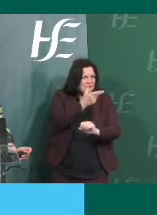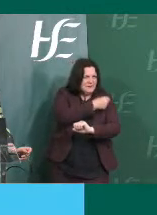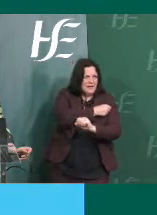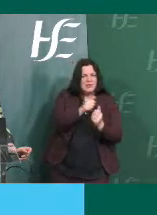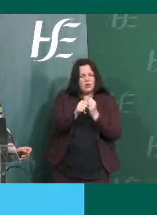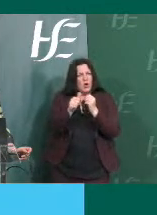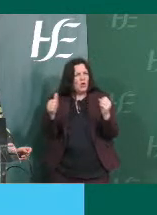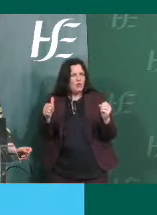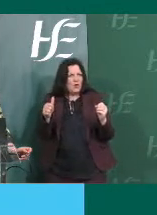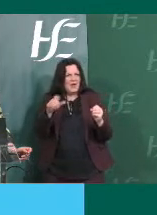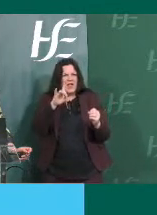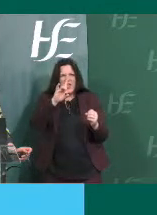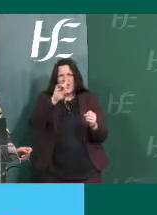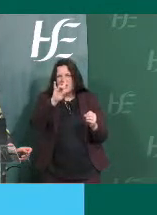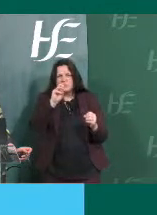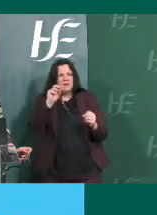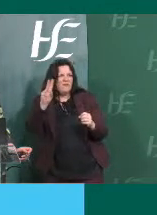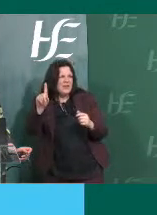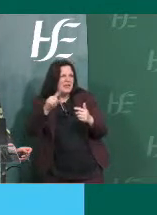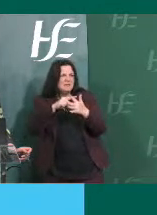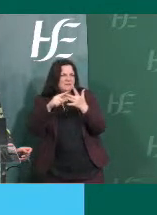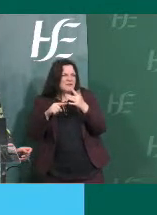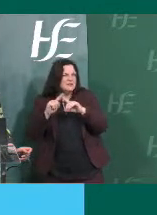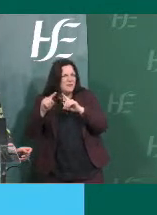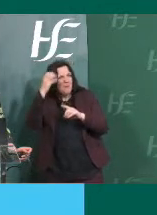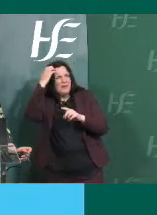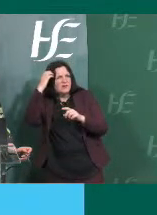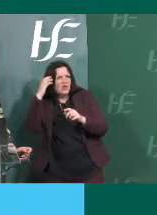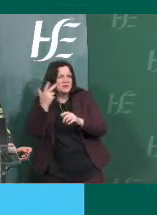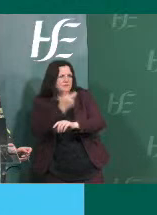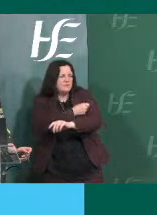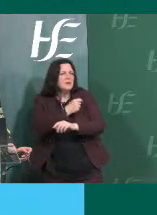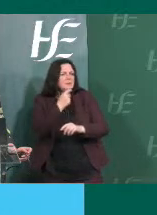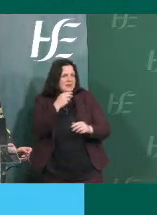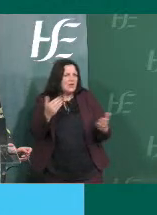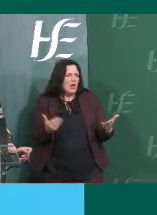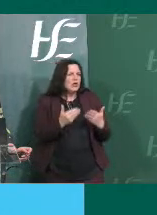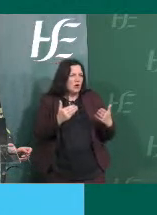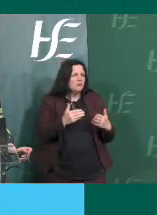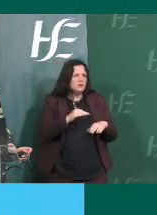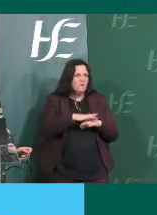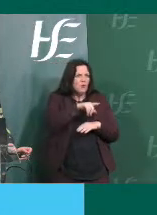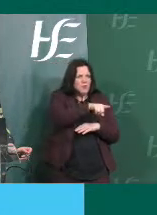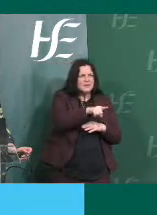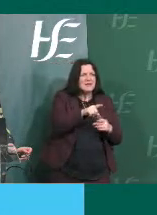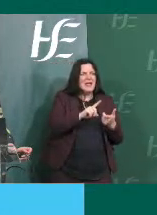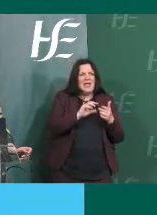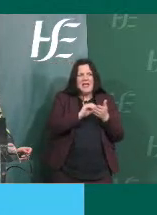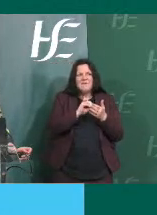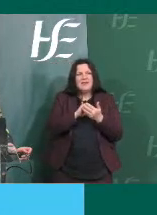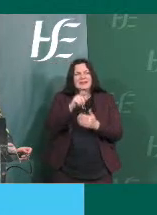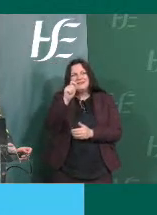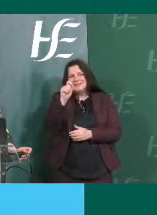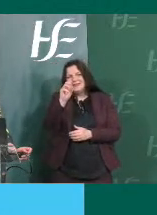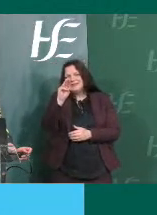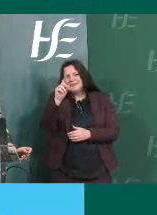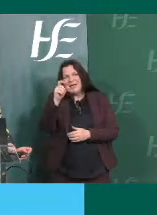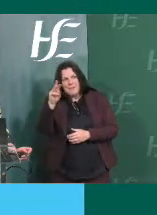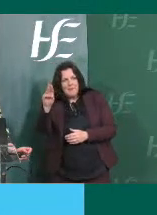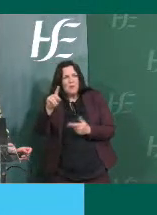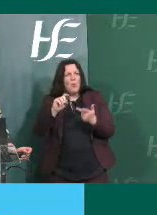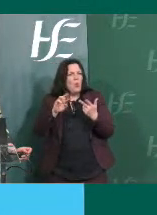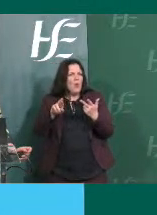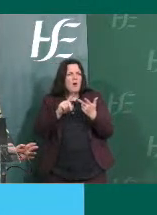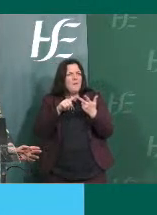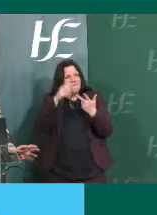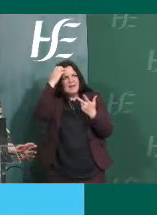other vaccines. So we would encourage young people to attend for the COVID vaccine and also to attend for their HPV, their Tdap, or their meningitis vaccine whenever